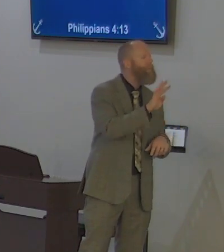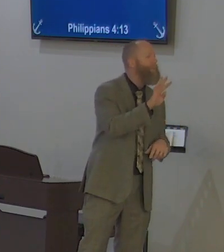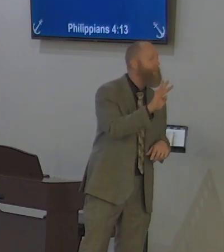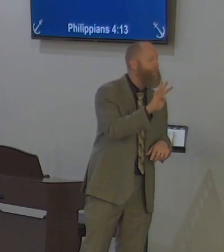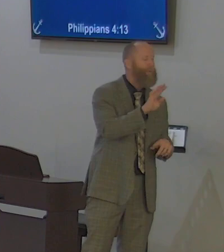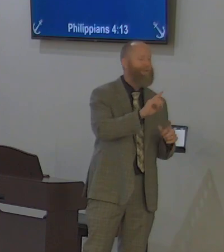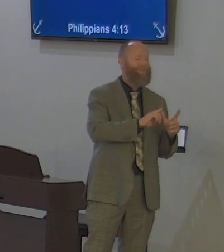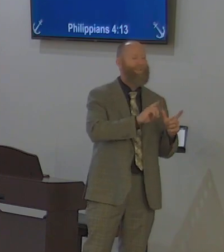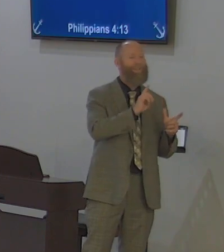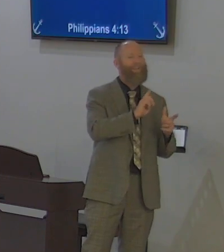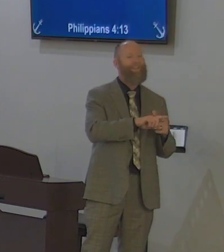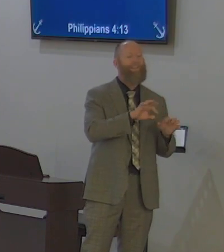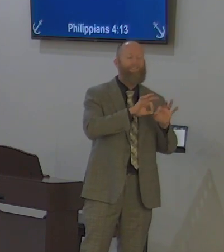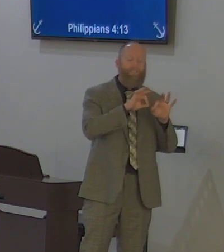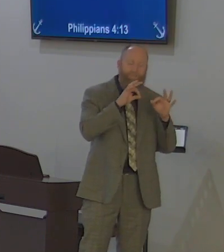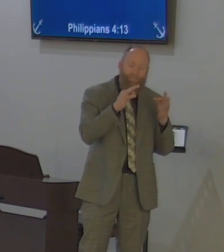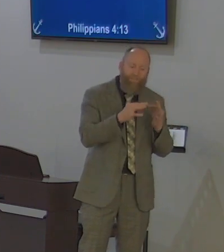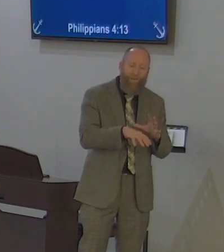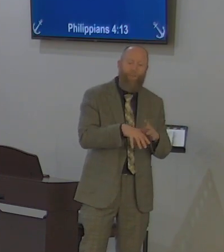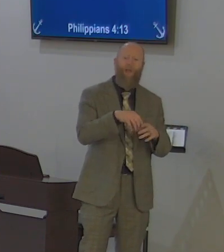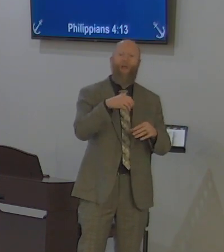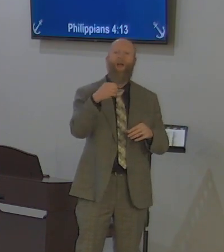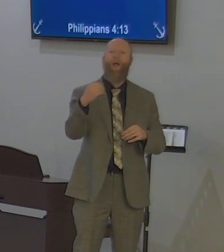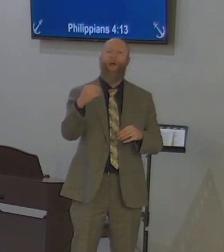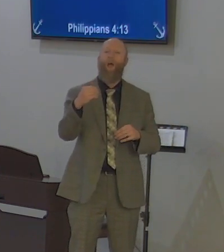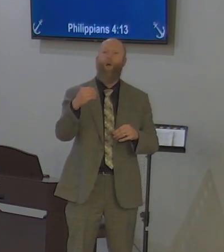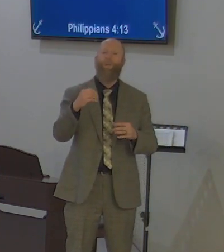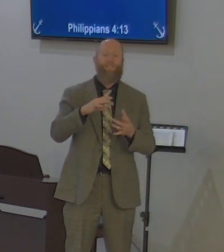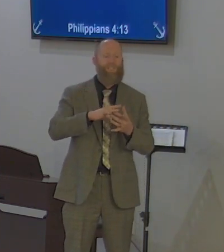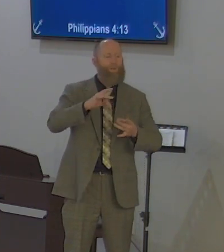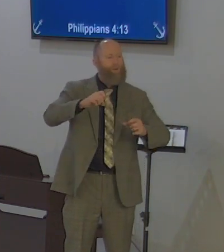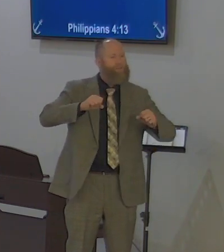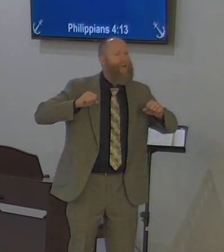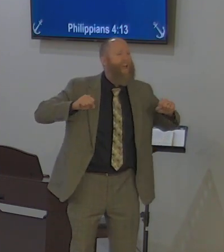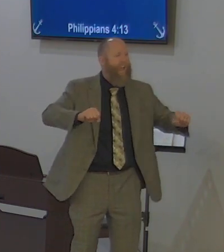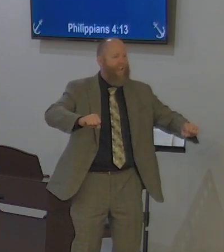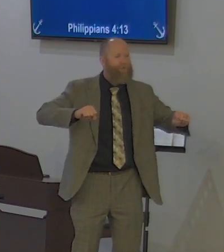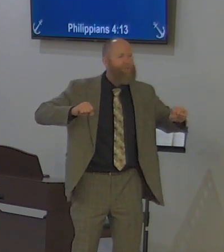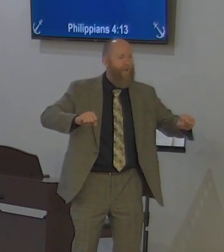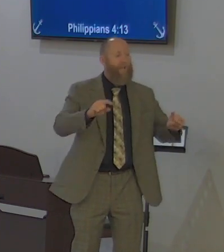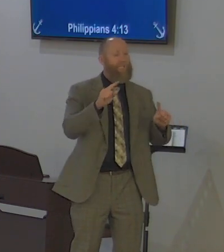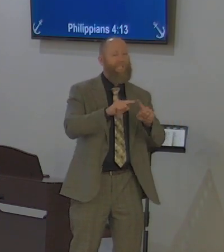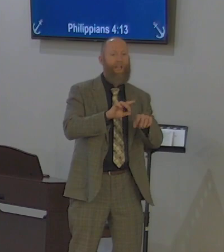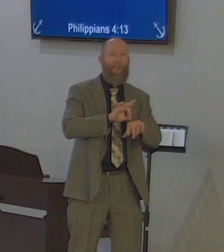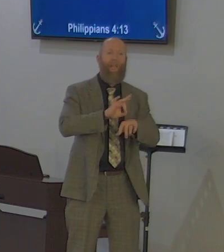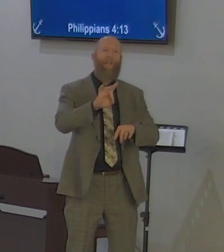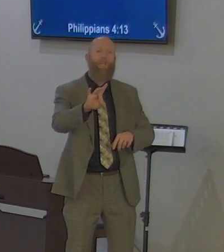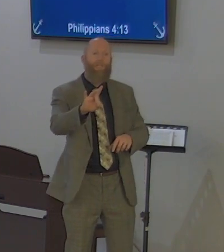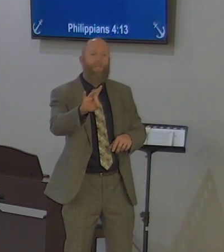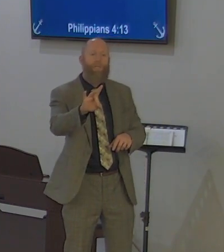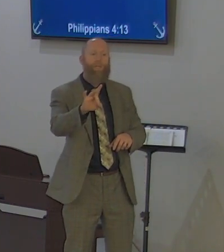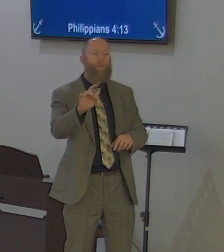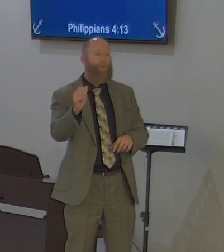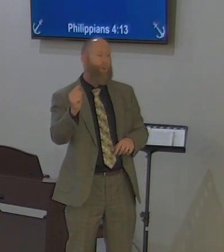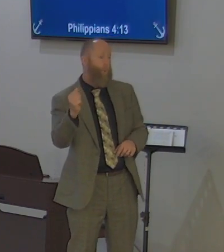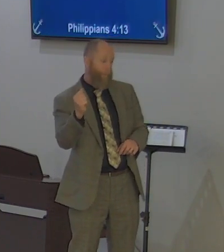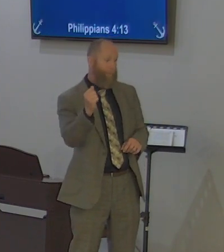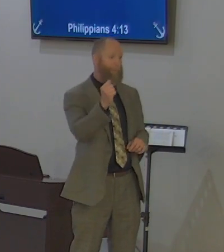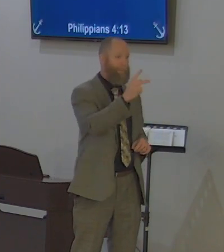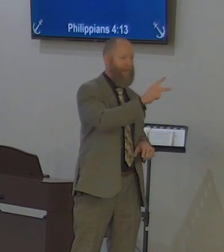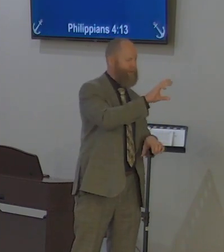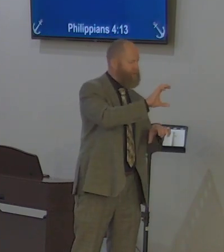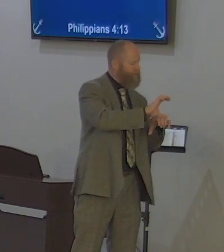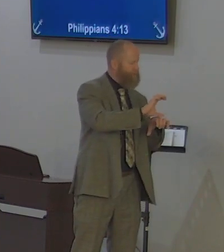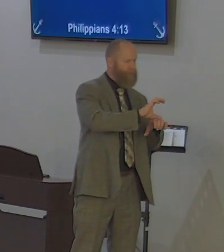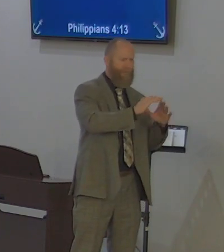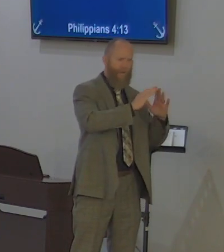takes his family out and gives them spiritual exercises until 8 p.m. Goes back into the church